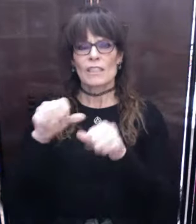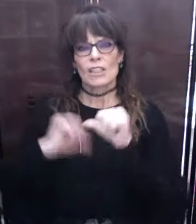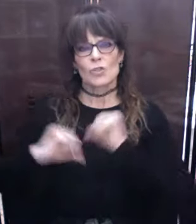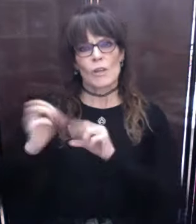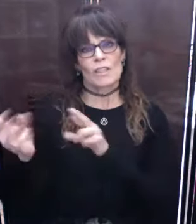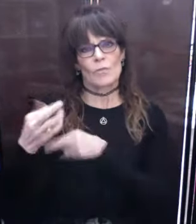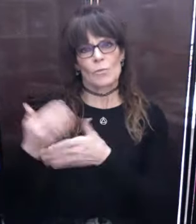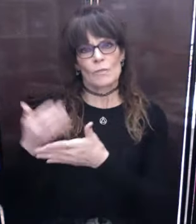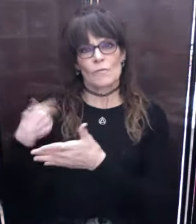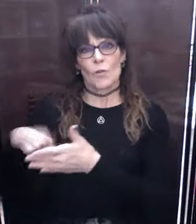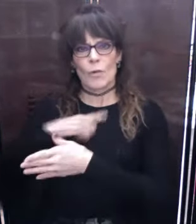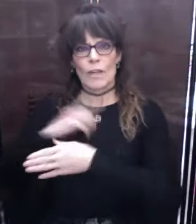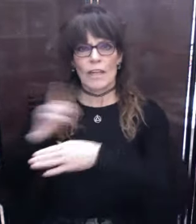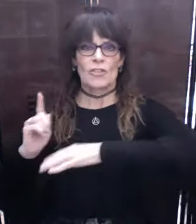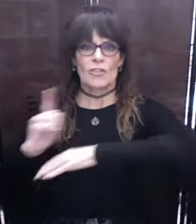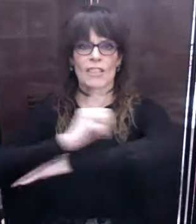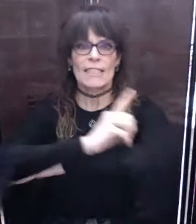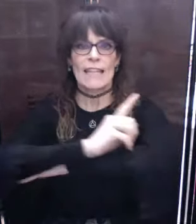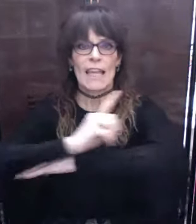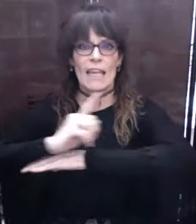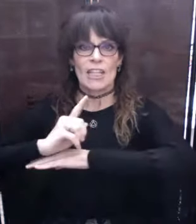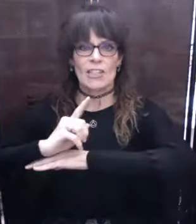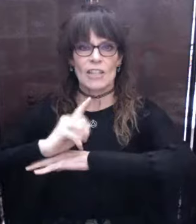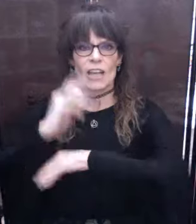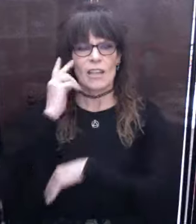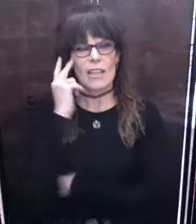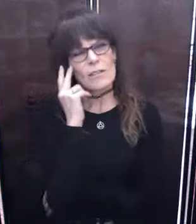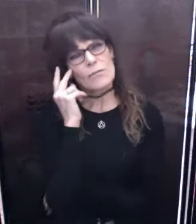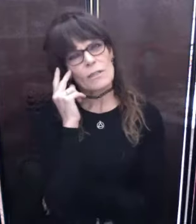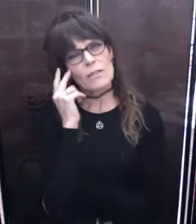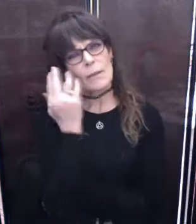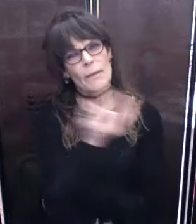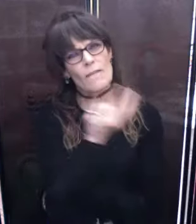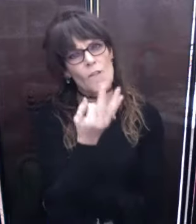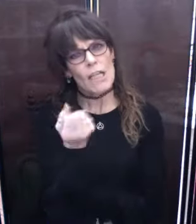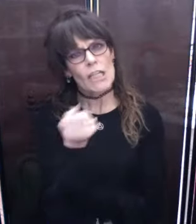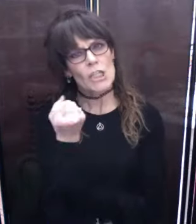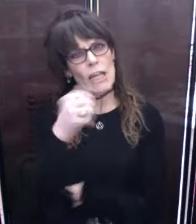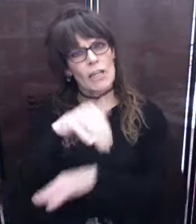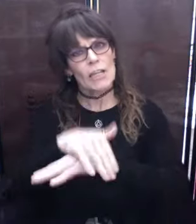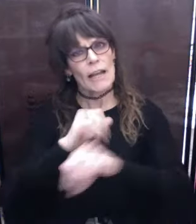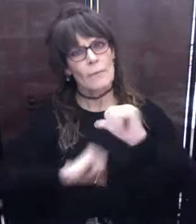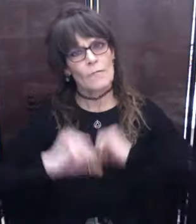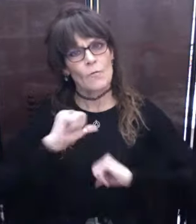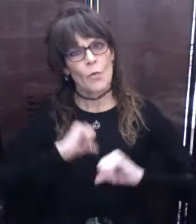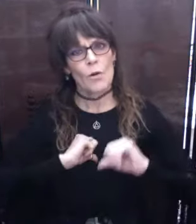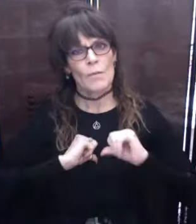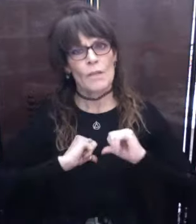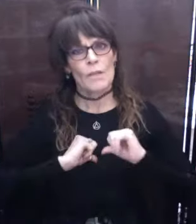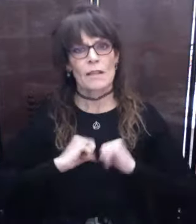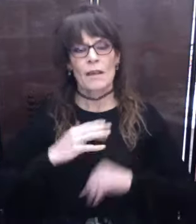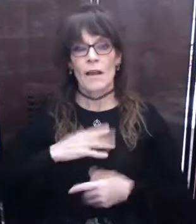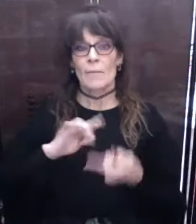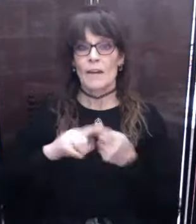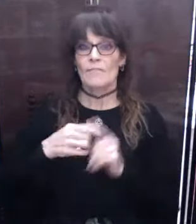stage, uh, I think it was either the Friday or the Saturday night performance. My buddy Carl, as